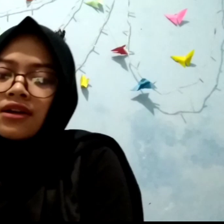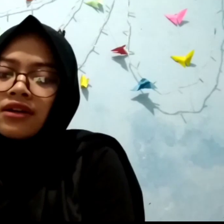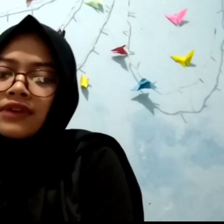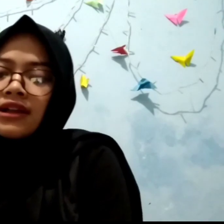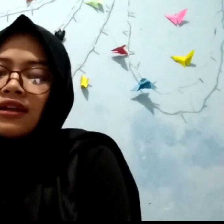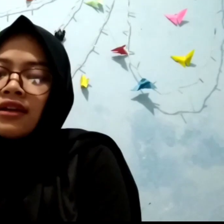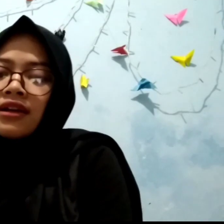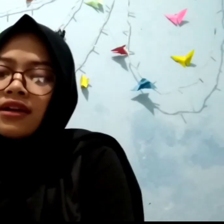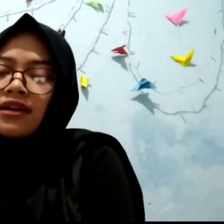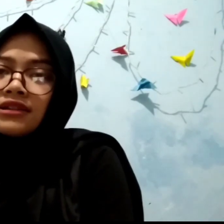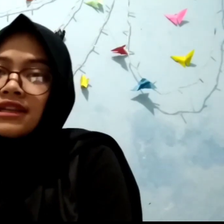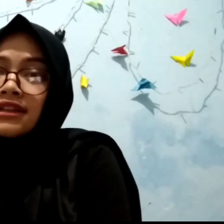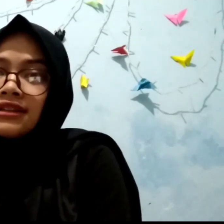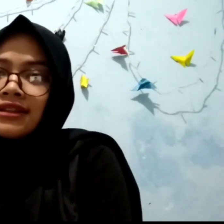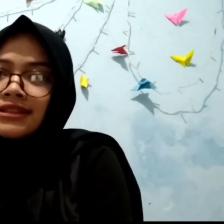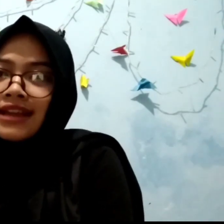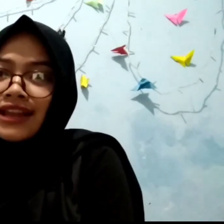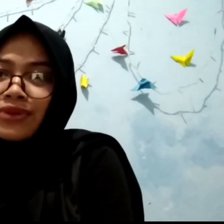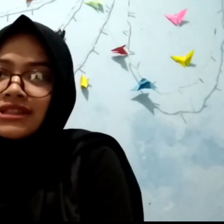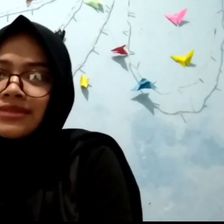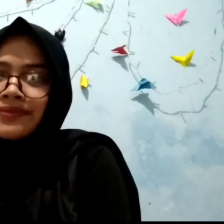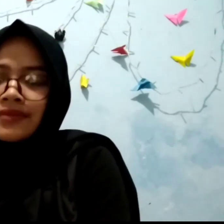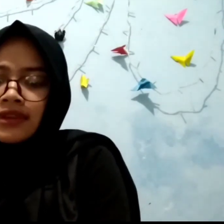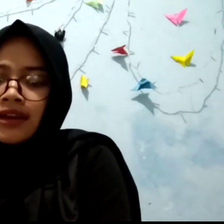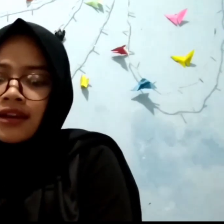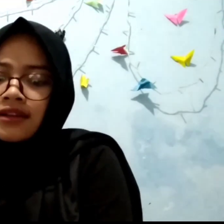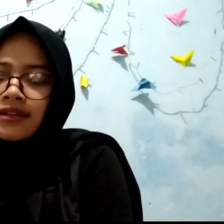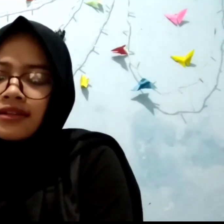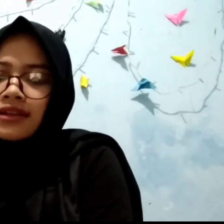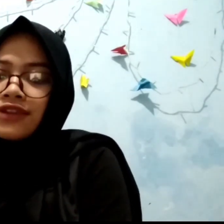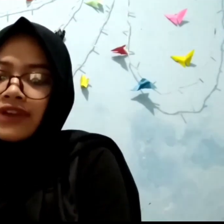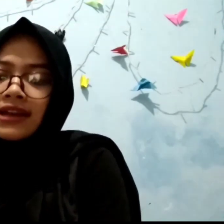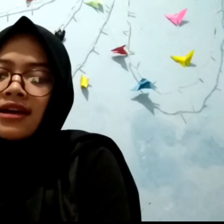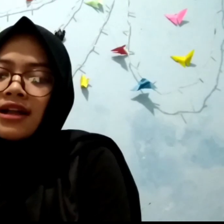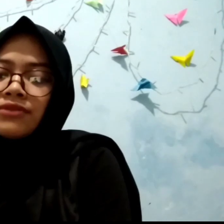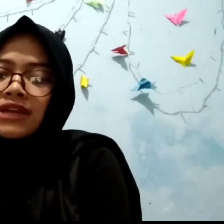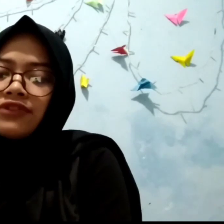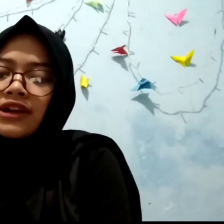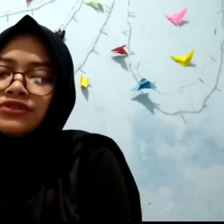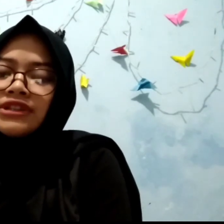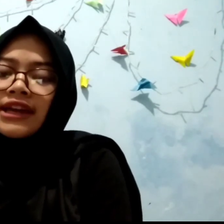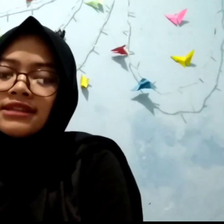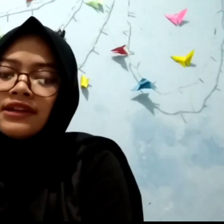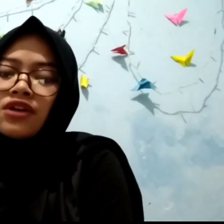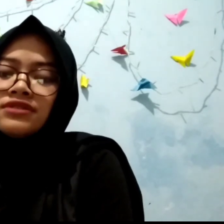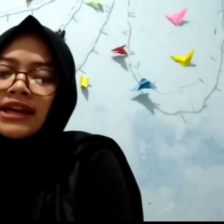of single sign language. In fact, almost every country has their own sign